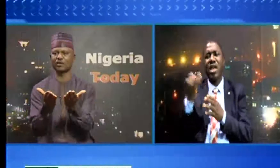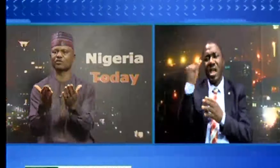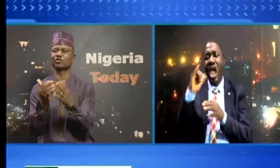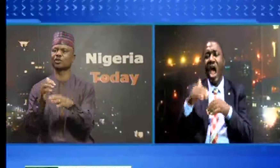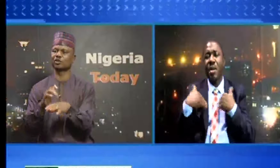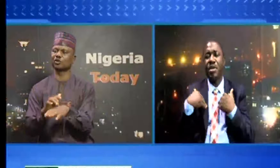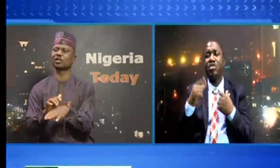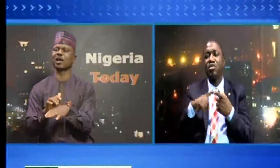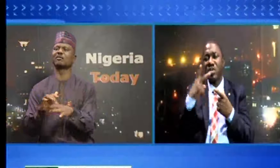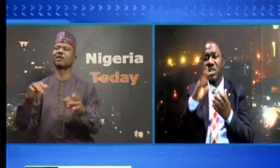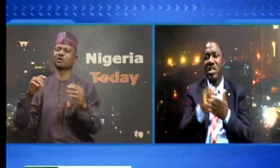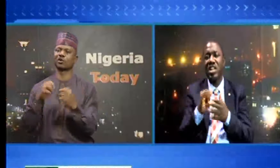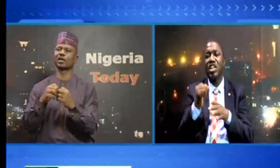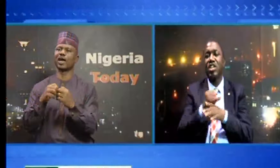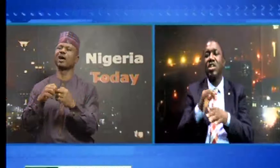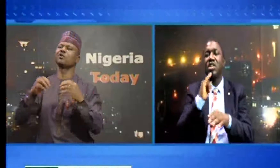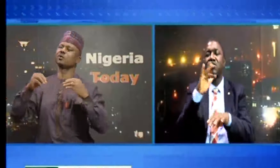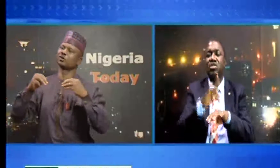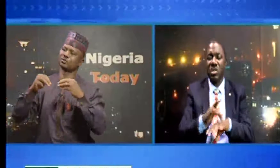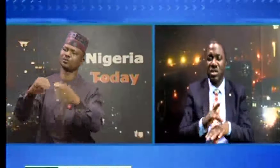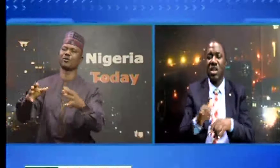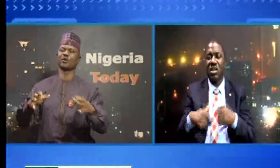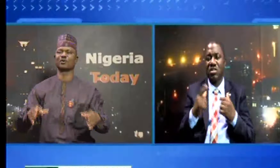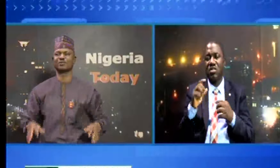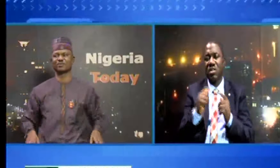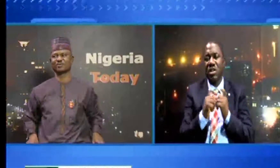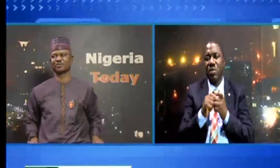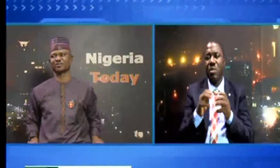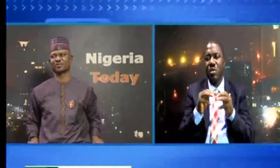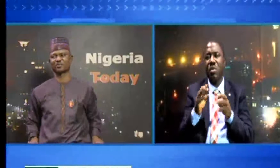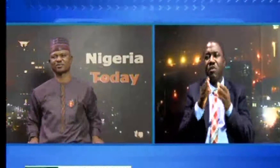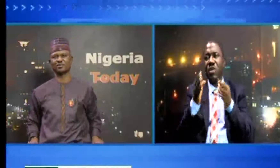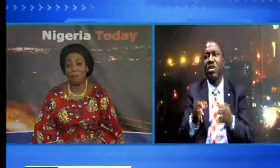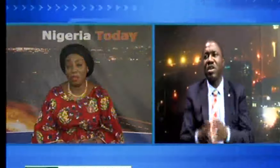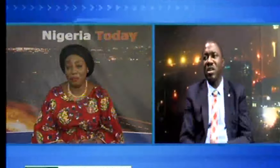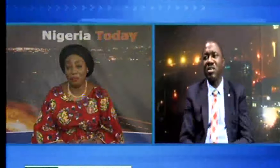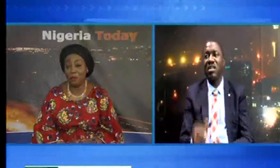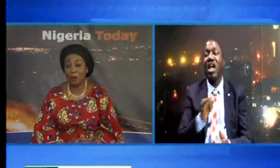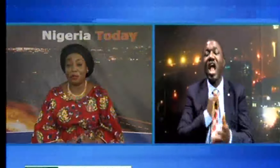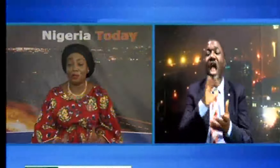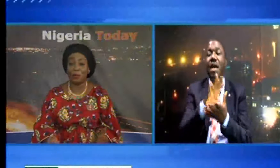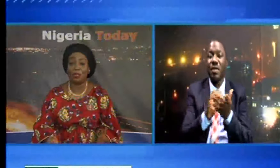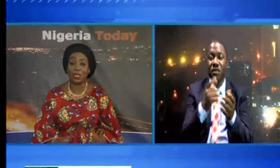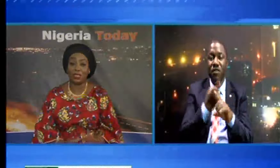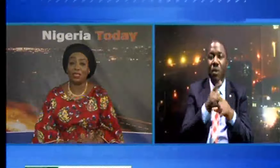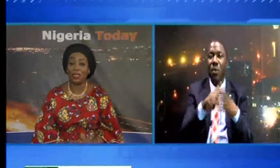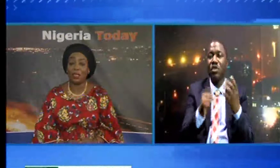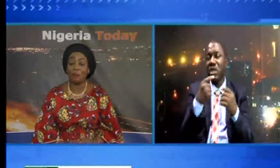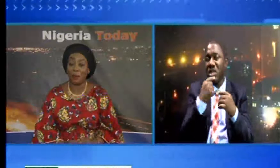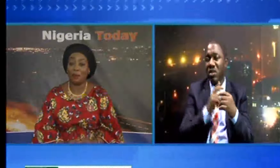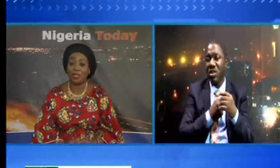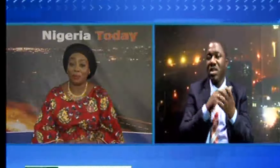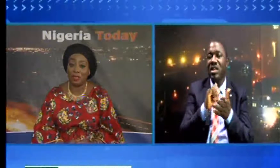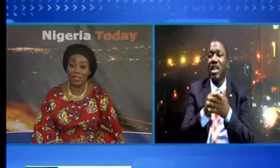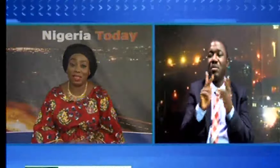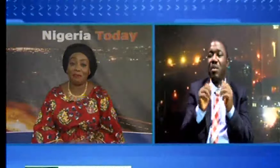their institution is touching life, and together we must move forward. I truly believe from all you've told us that